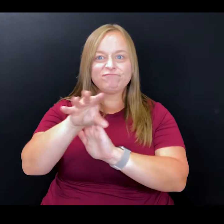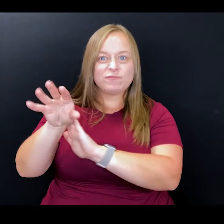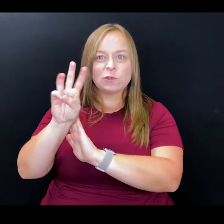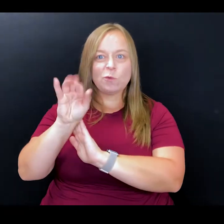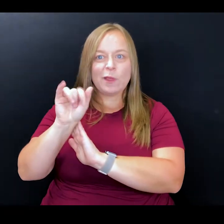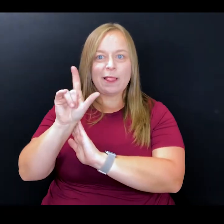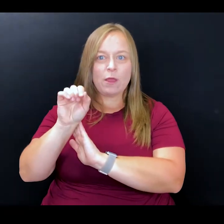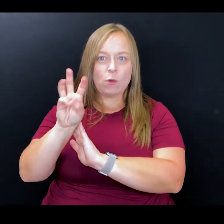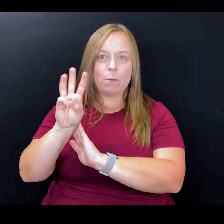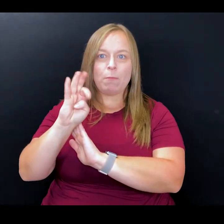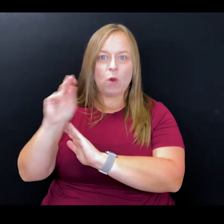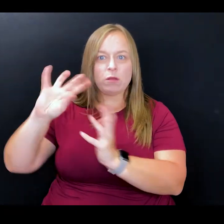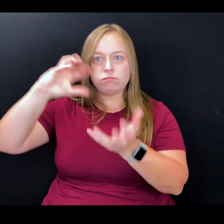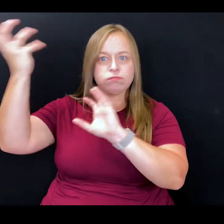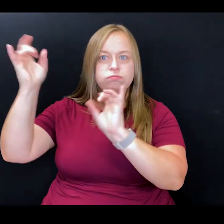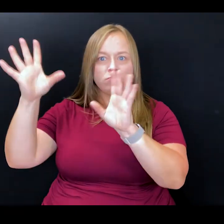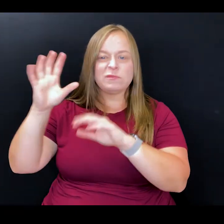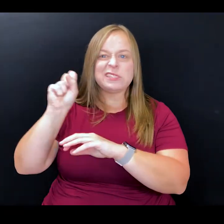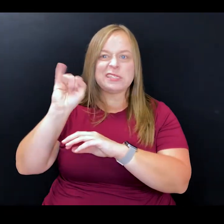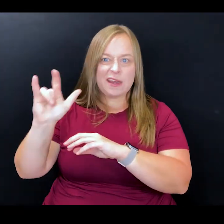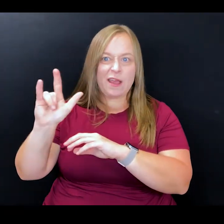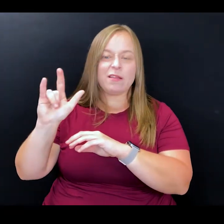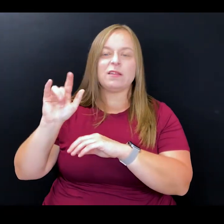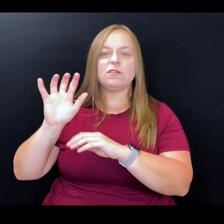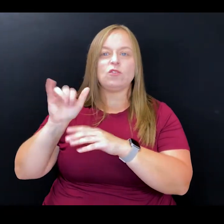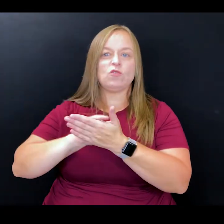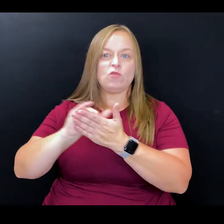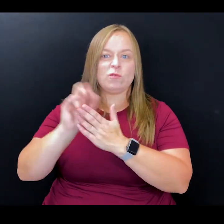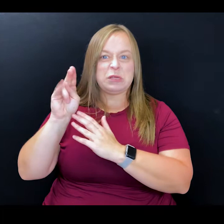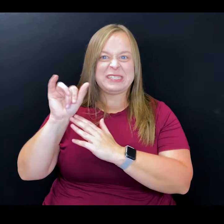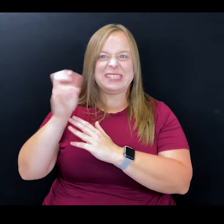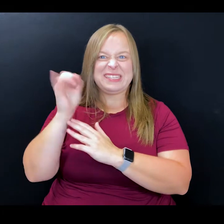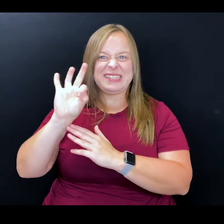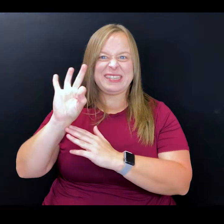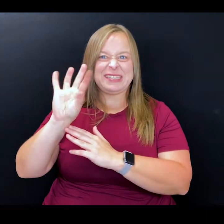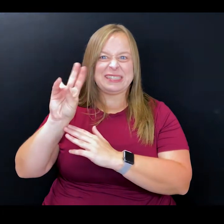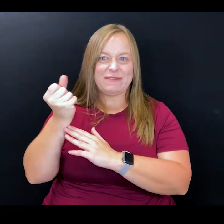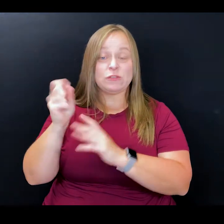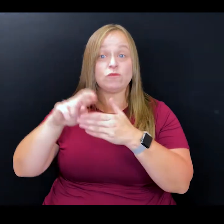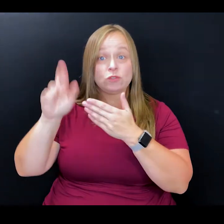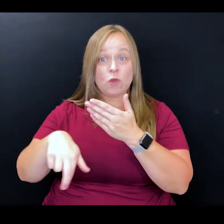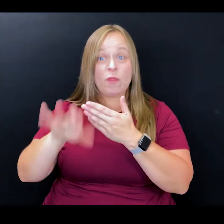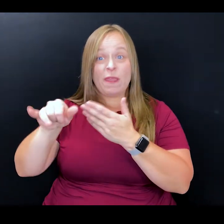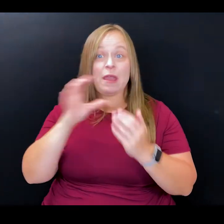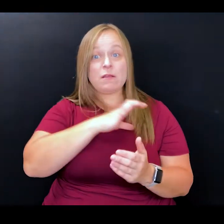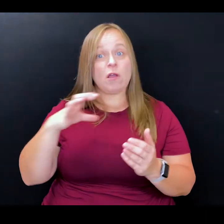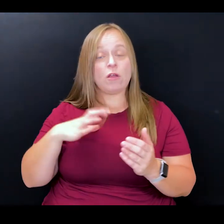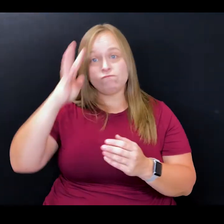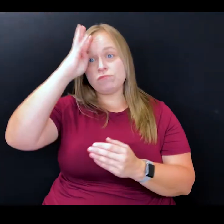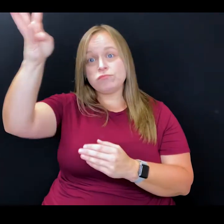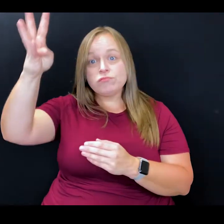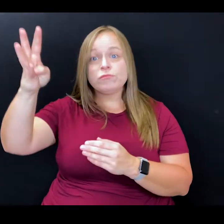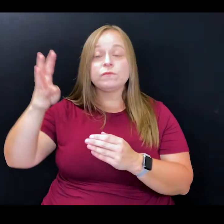expose of the Willowbrook catastrophe on Staten Island, New York. And that was in the 1970s. And as a result of that, Congress